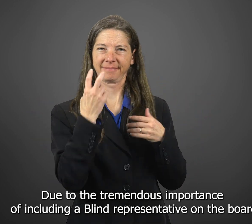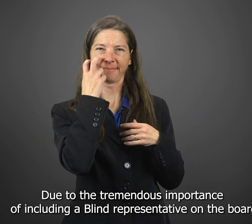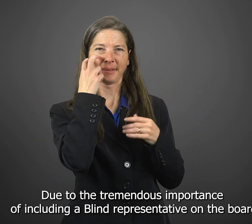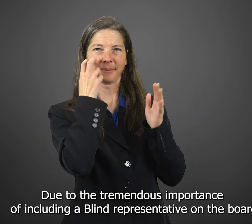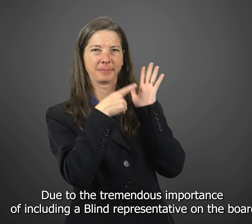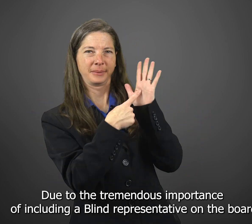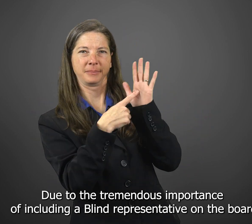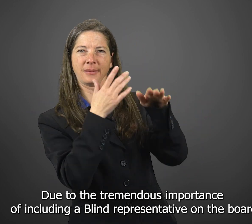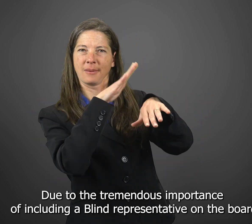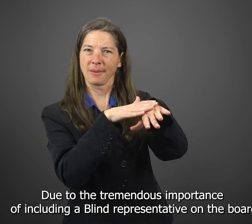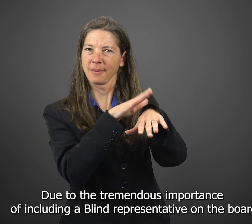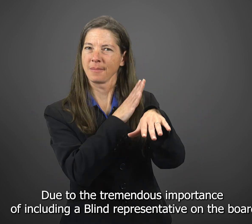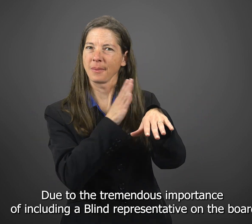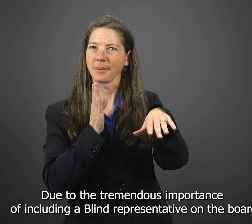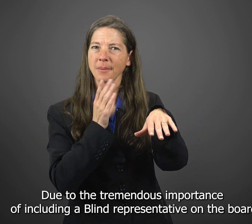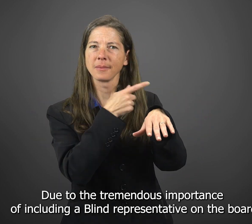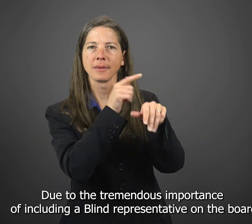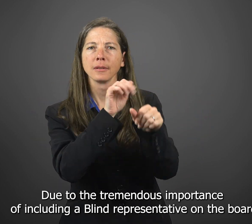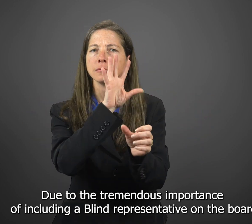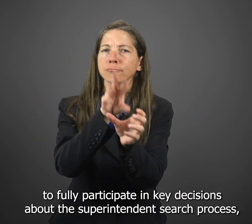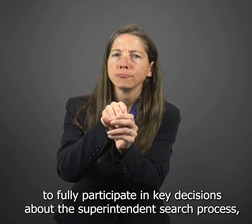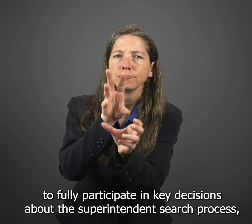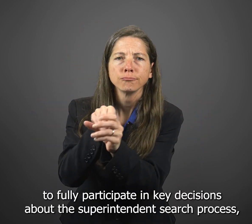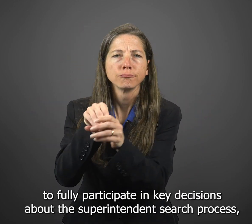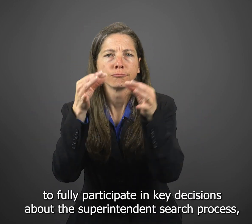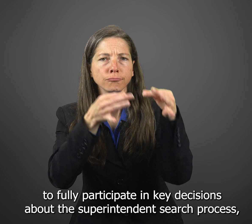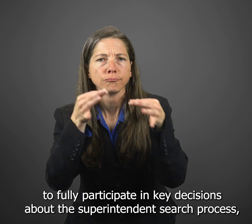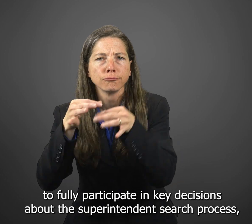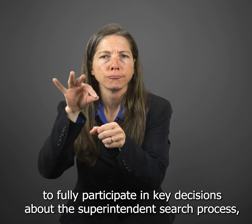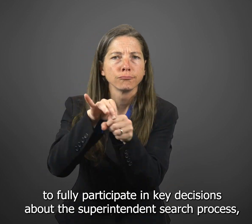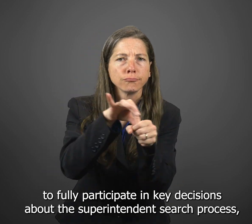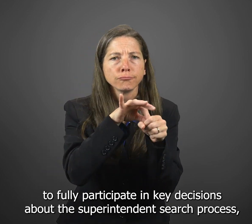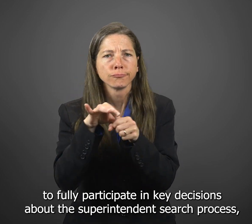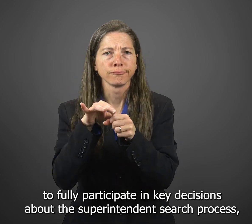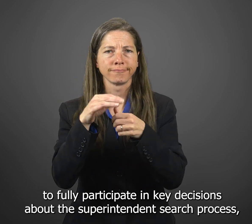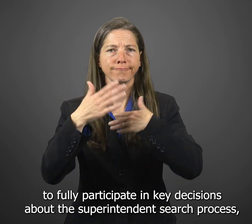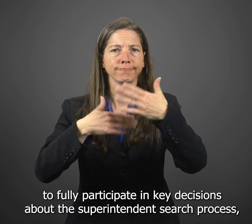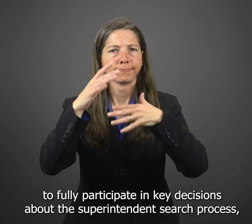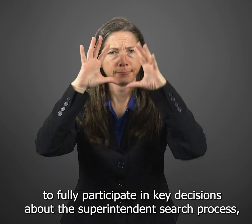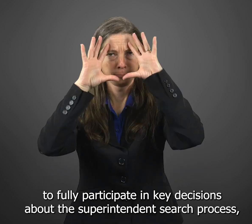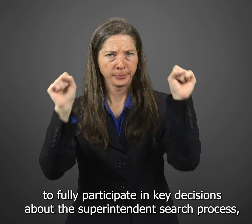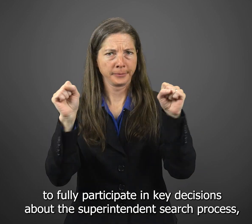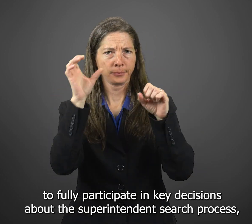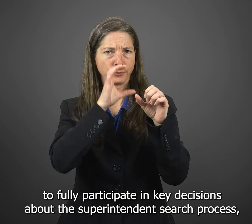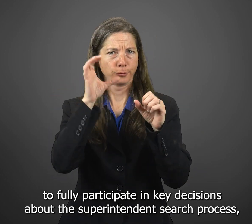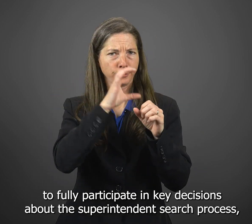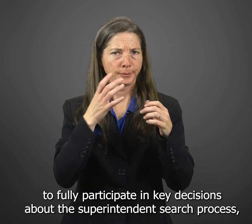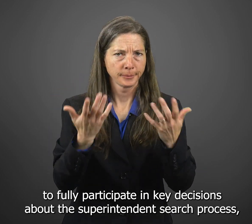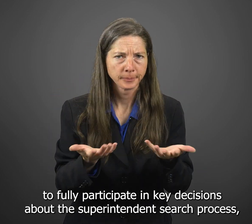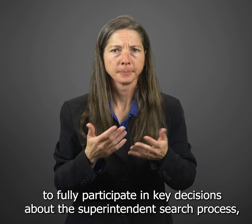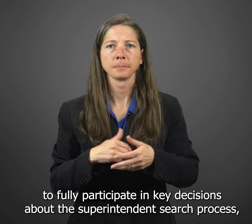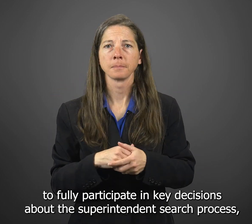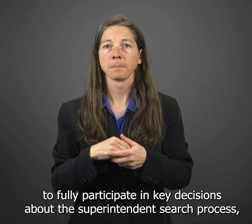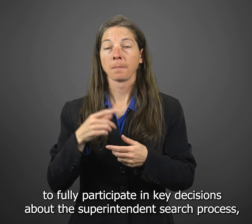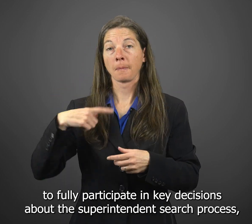a blind representative on the board to fully participate in key decisions about the superintendent search